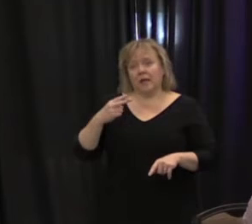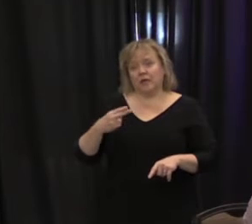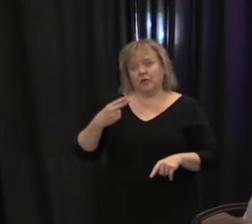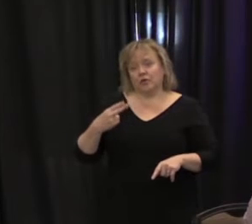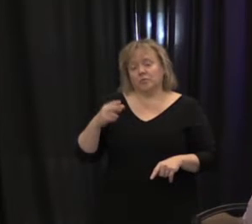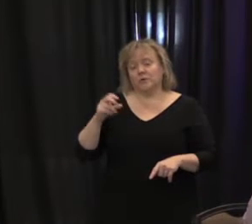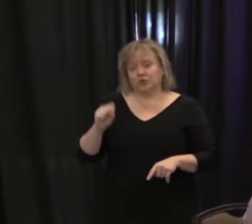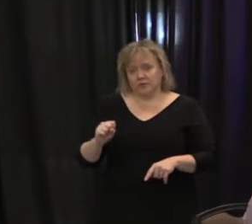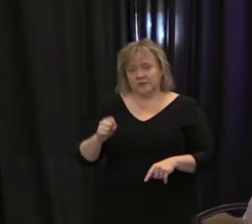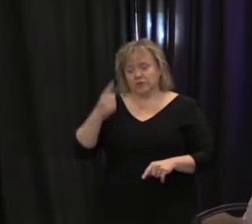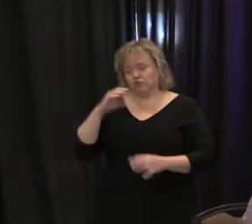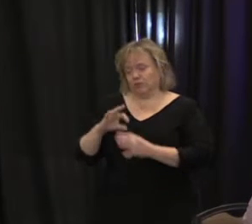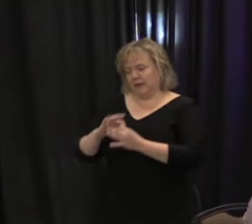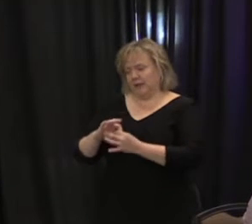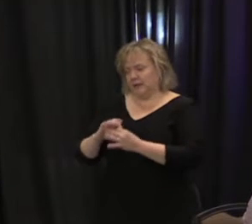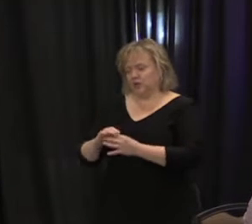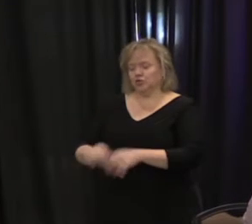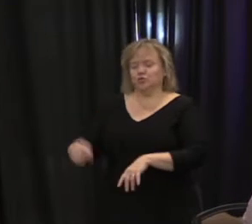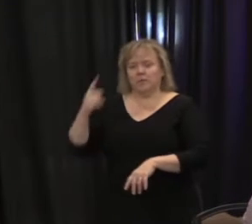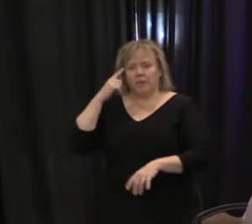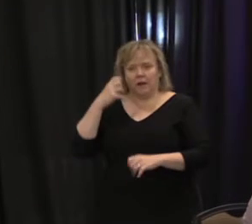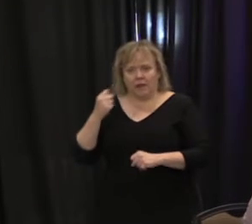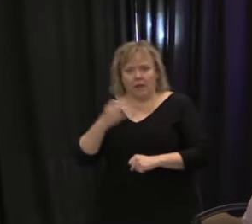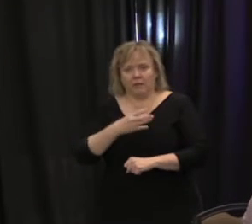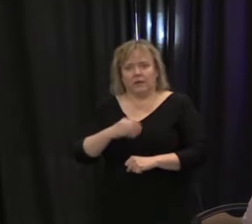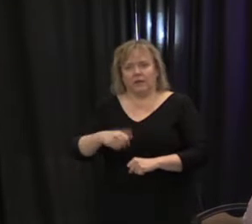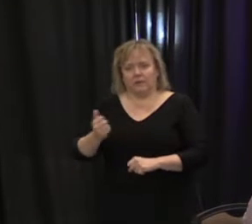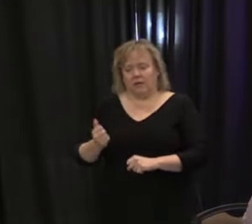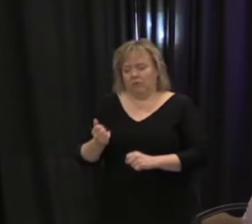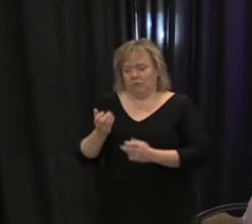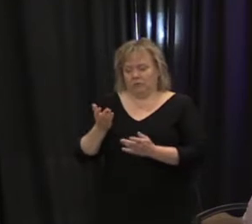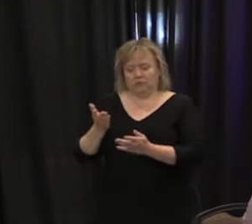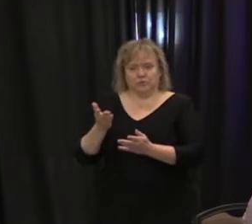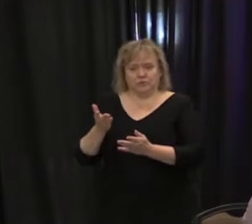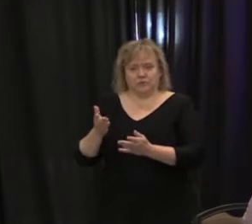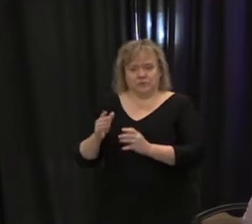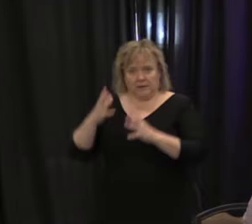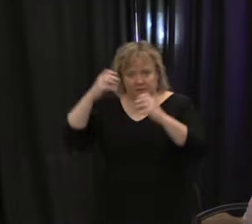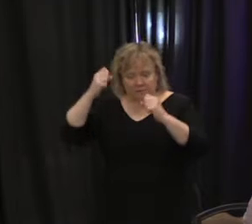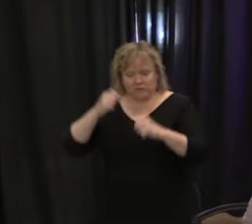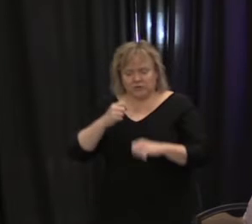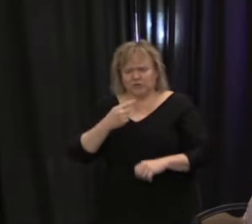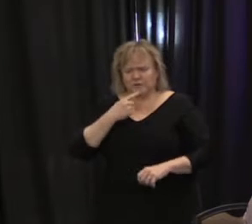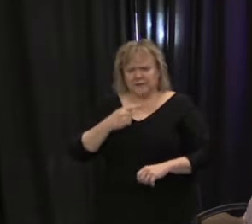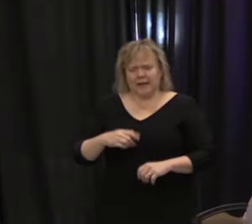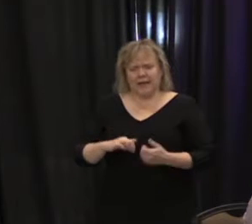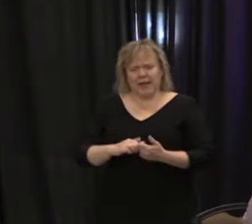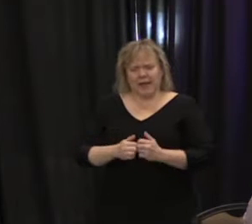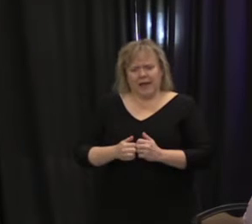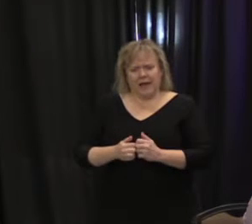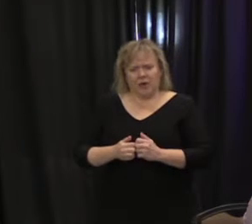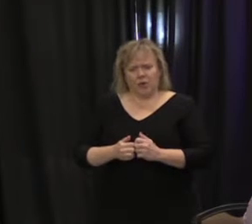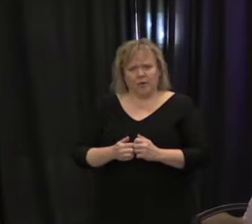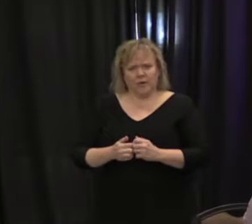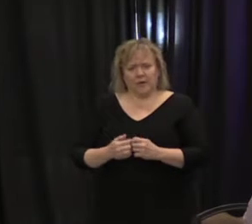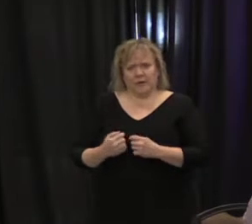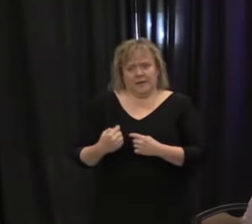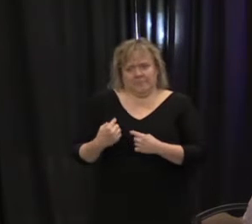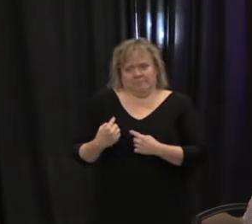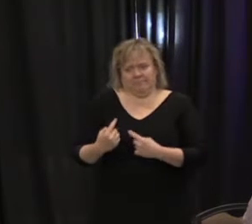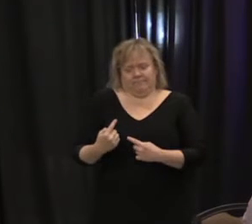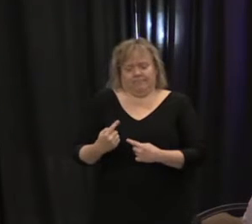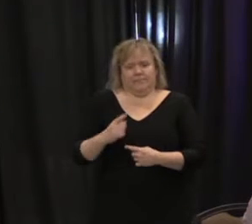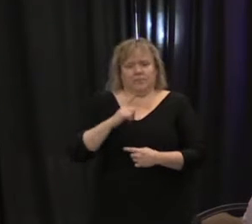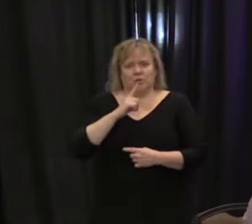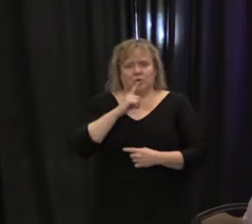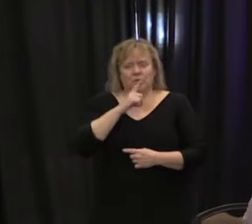SAMHSA, the Substance Abuse and Mental Health Services Administration, to talk about a policy that Trans Lifeline has had since its inception that